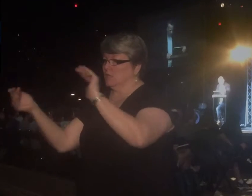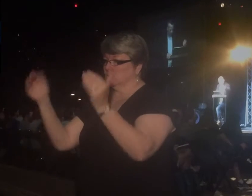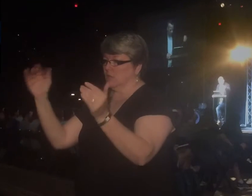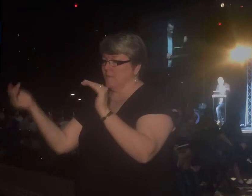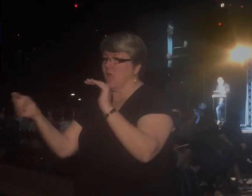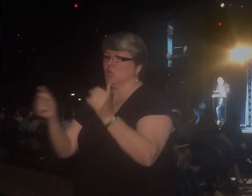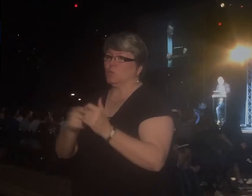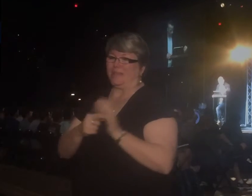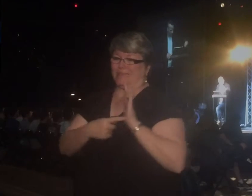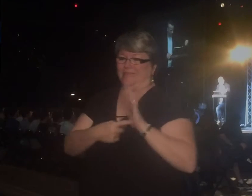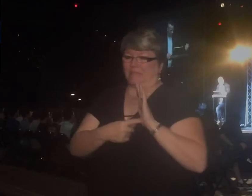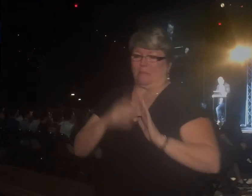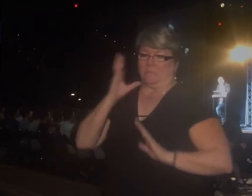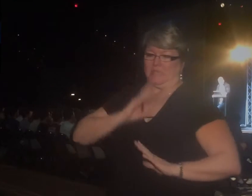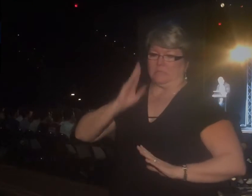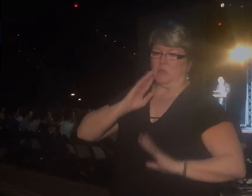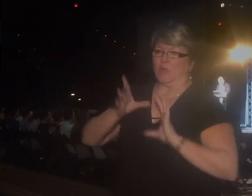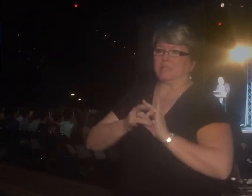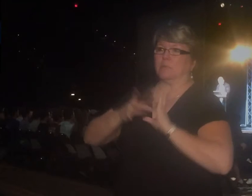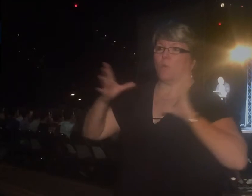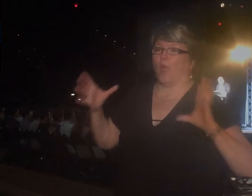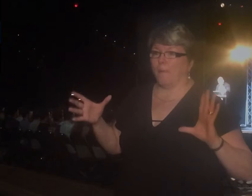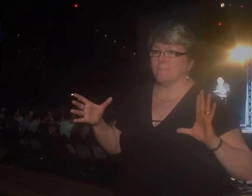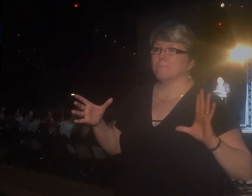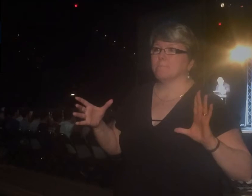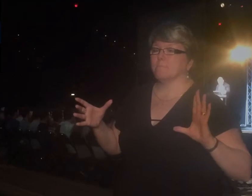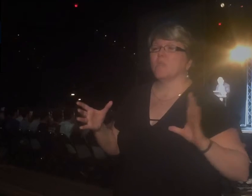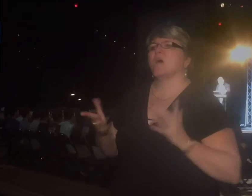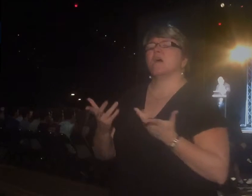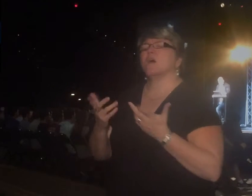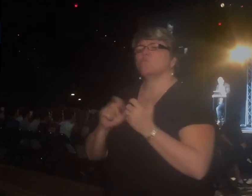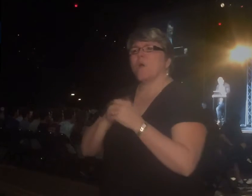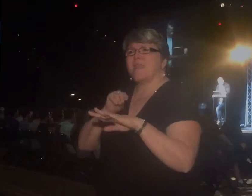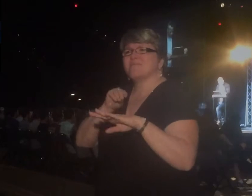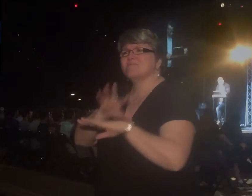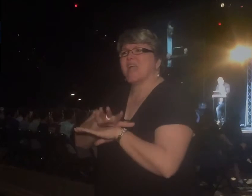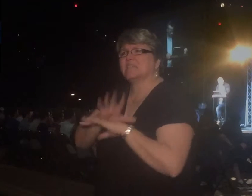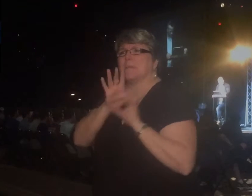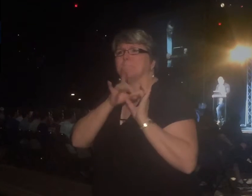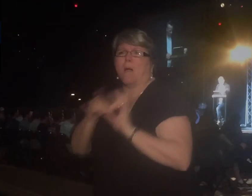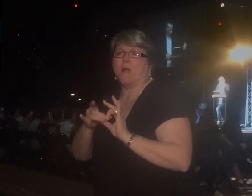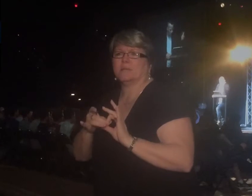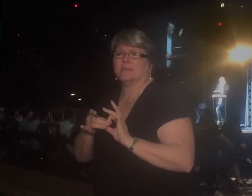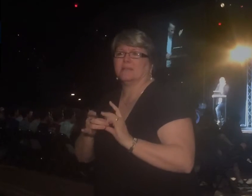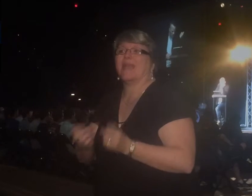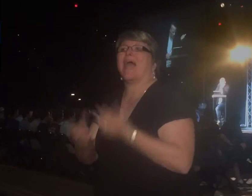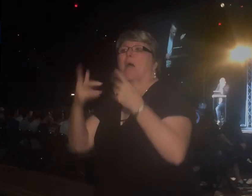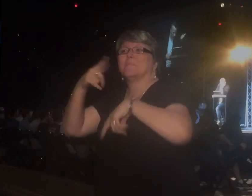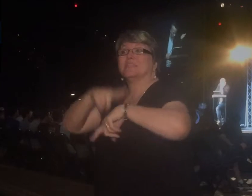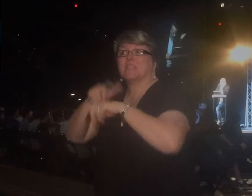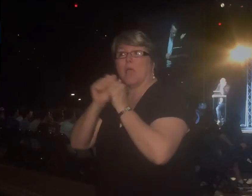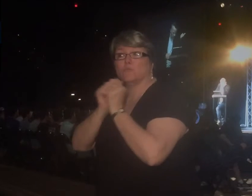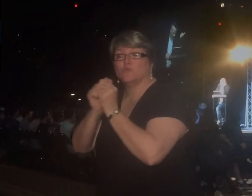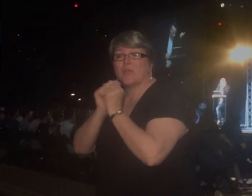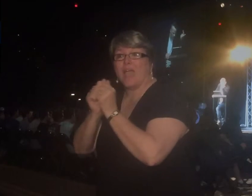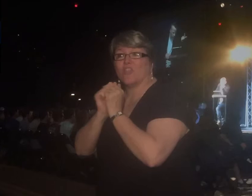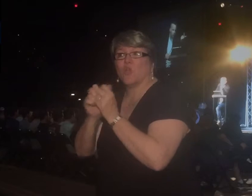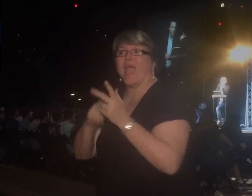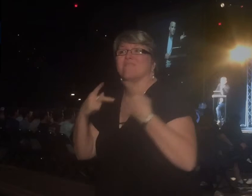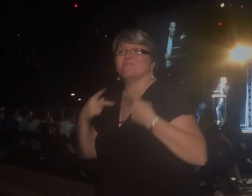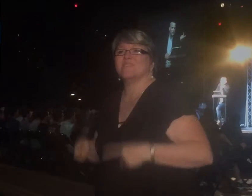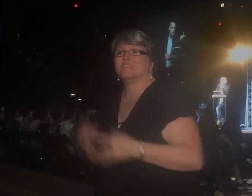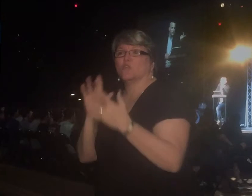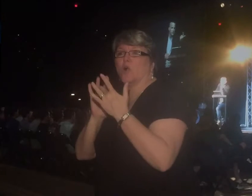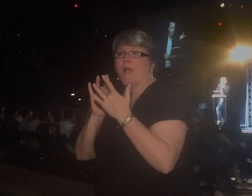directly correlates with the symptoms of experiencing a breakup. What affects bonding? The amount of